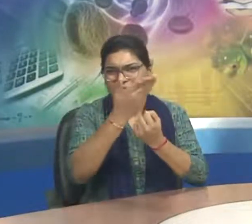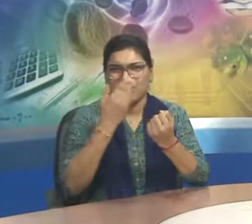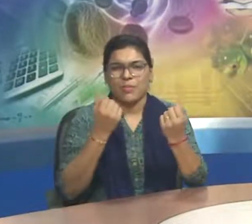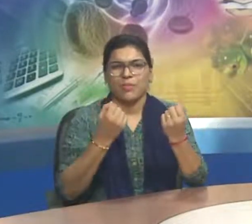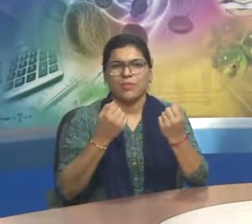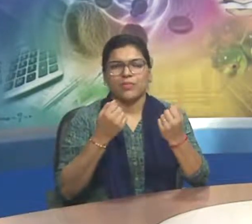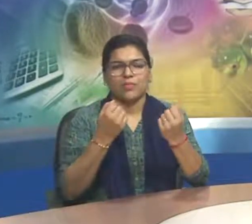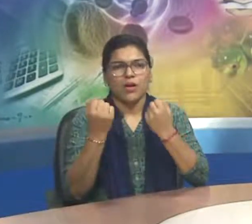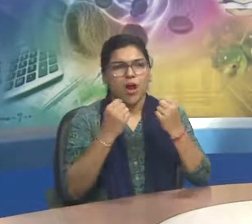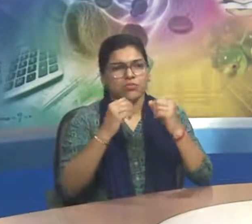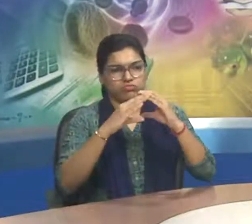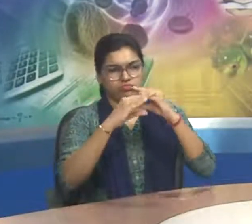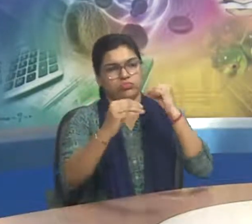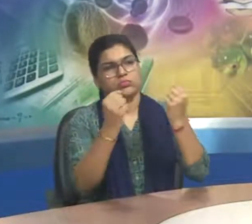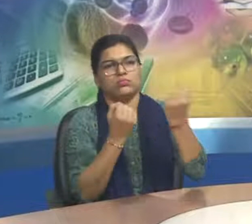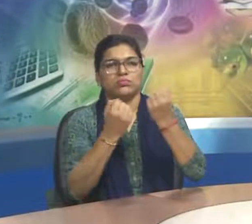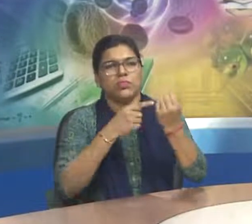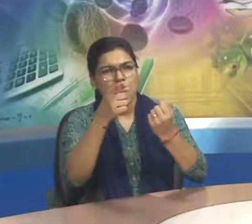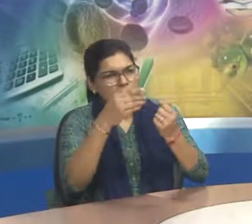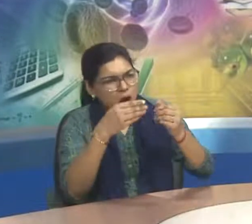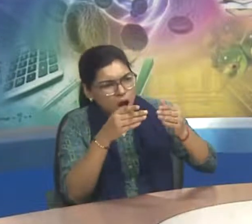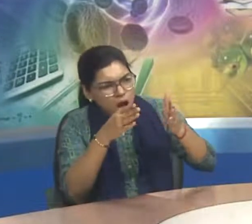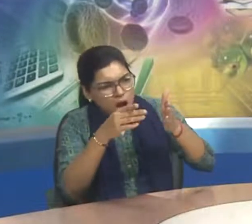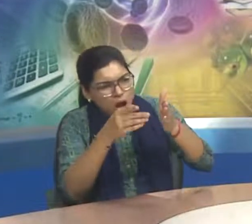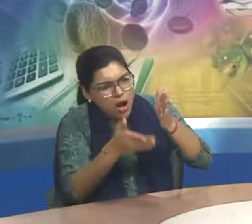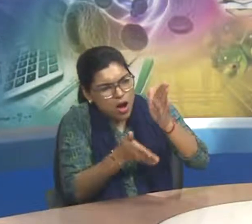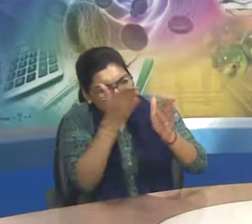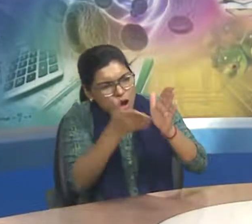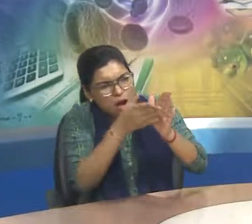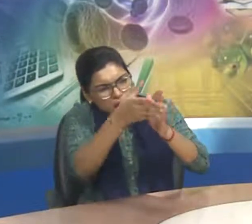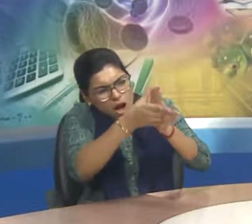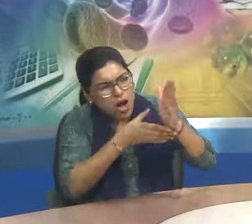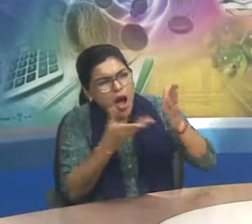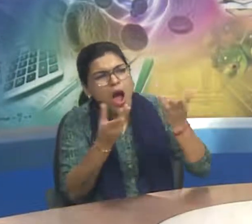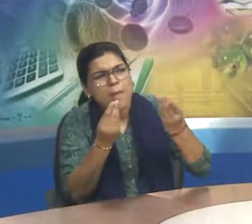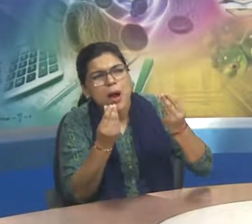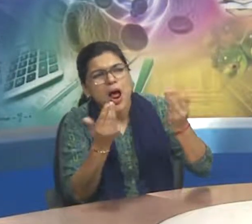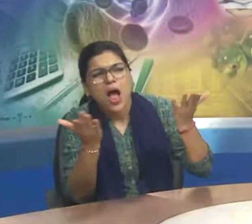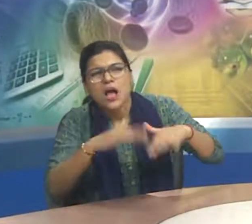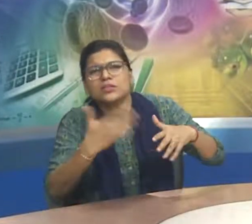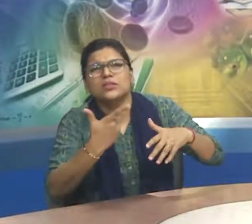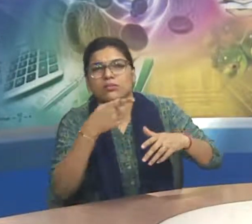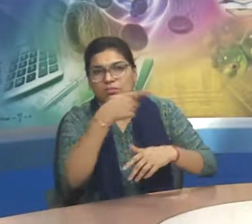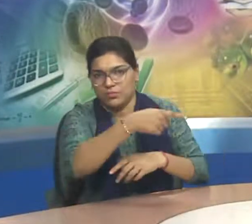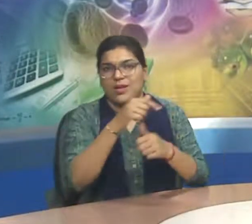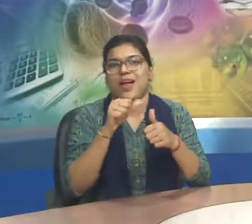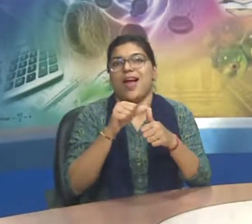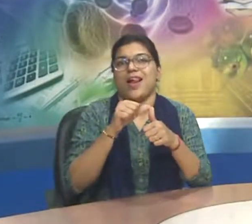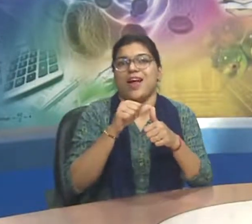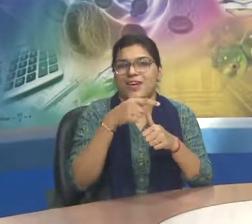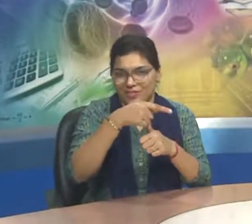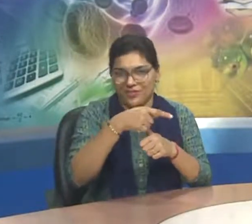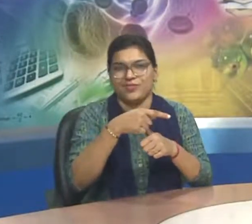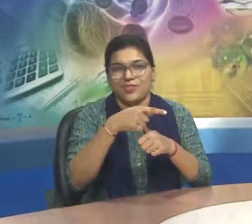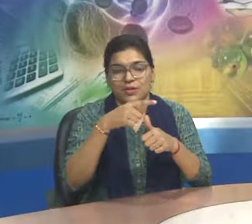also for transportation, for the vehicles, few parts of the vehicles is made